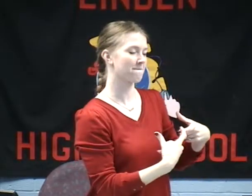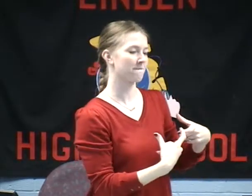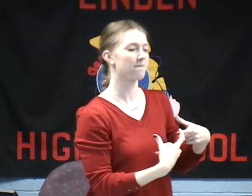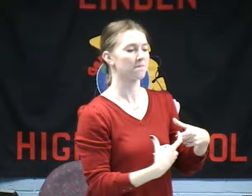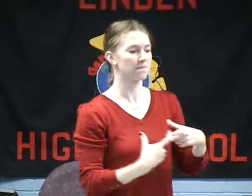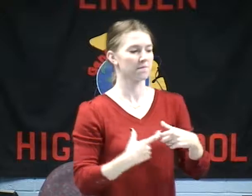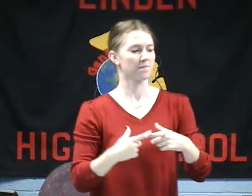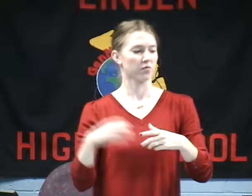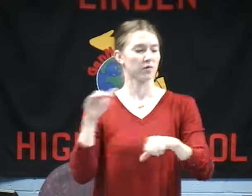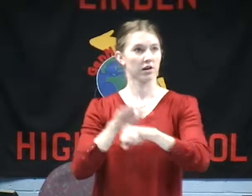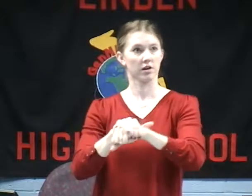Spanish.